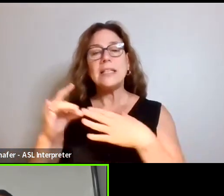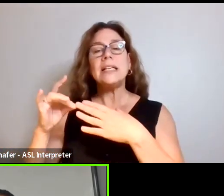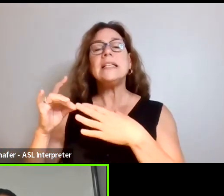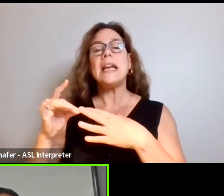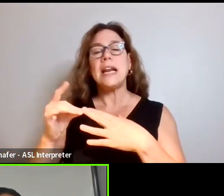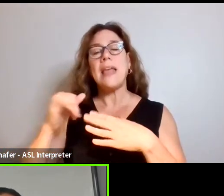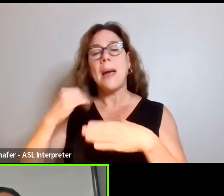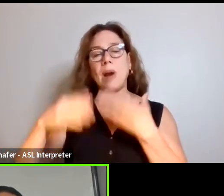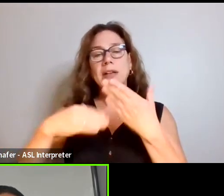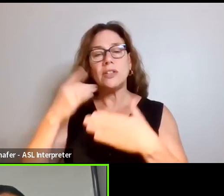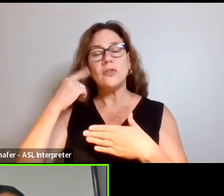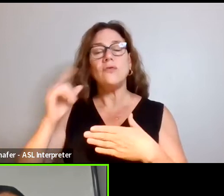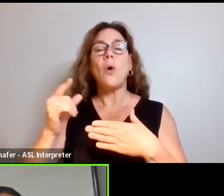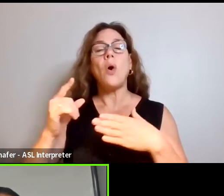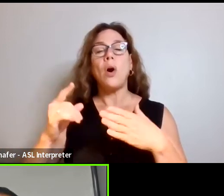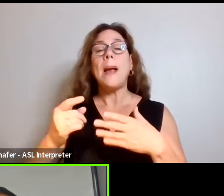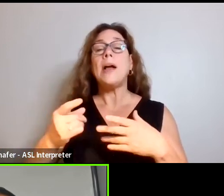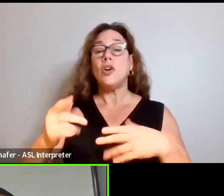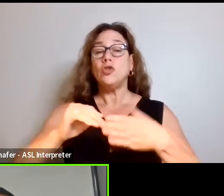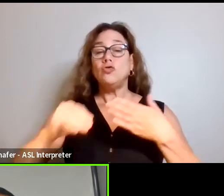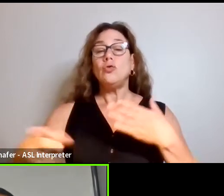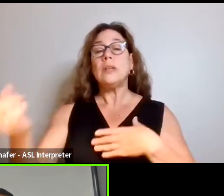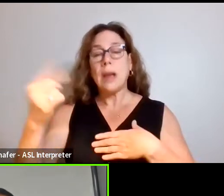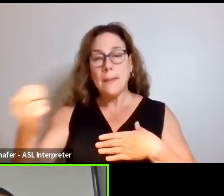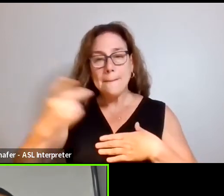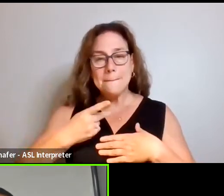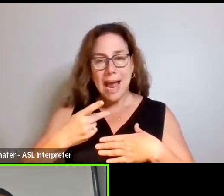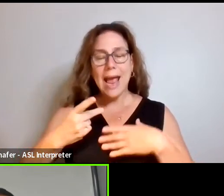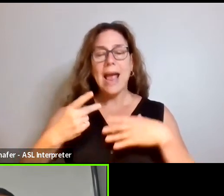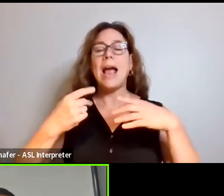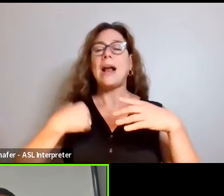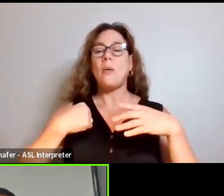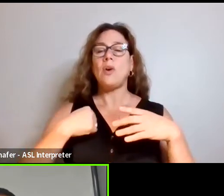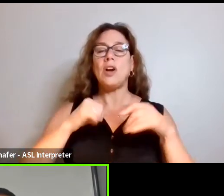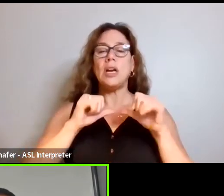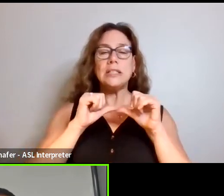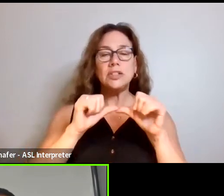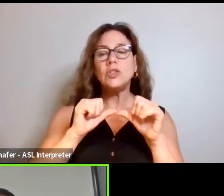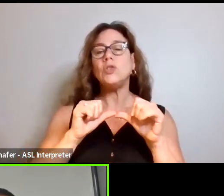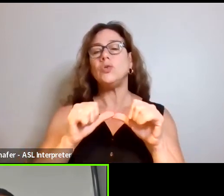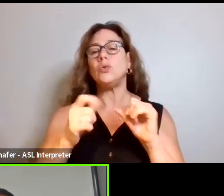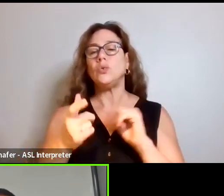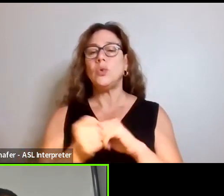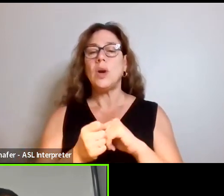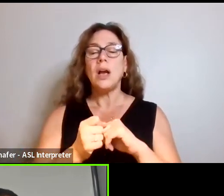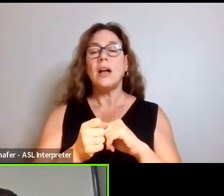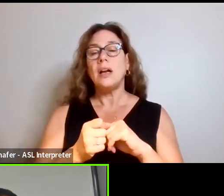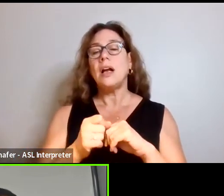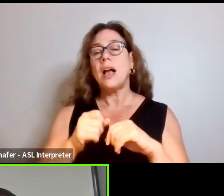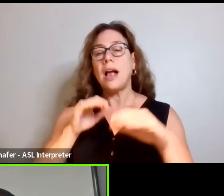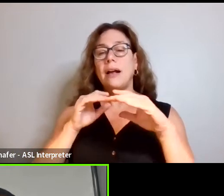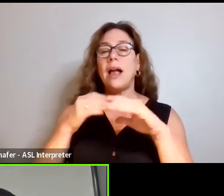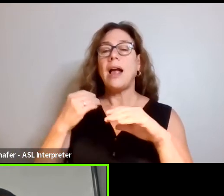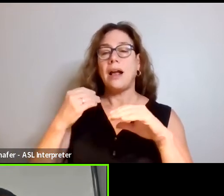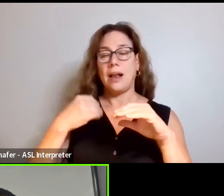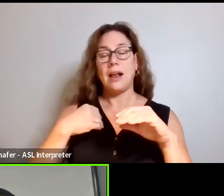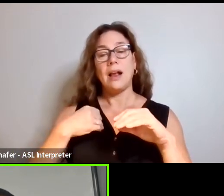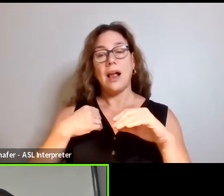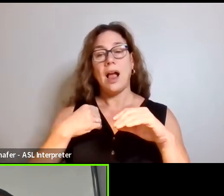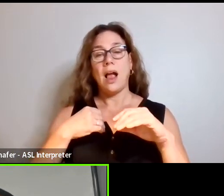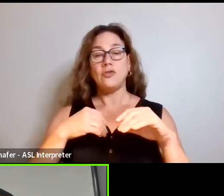students. Again, we continue to accept students for the listening and speaking and writing.